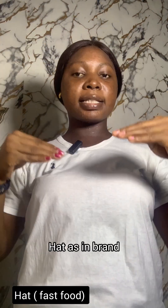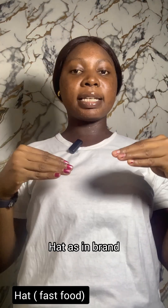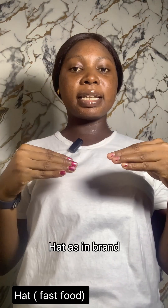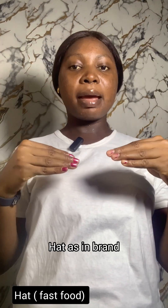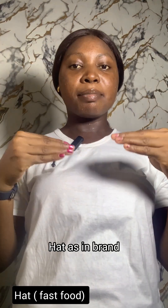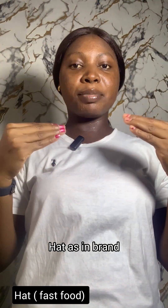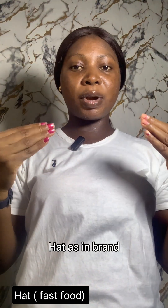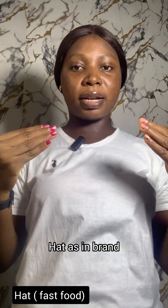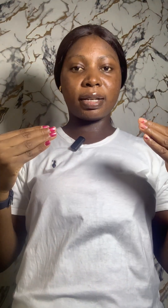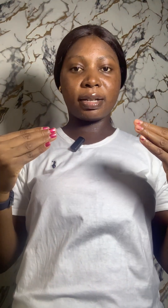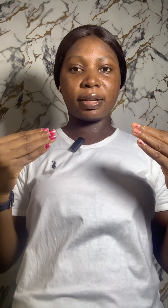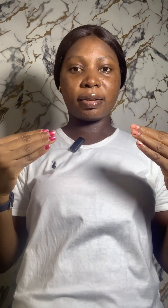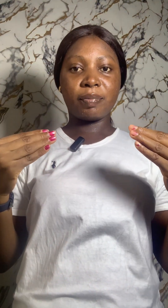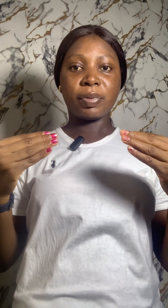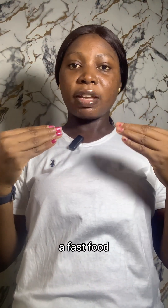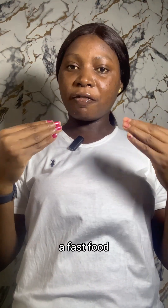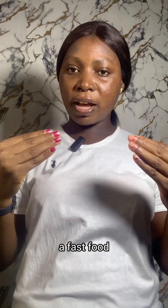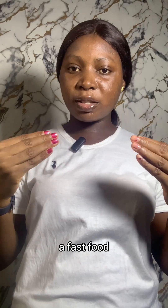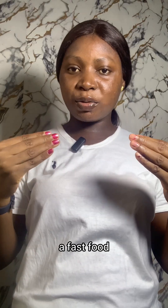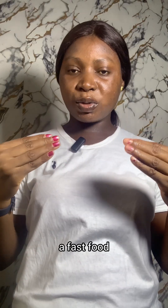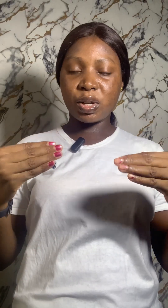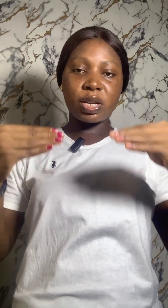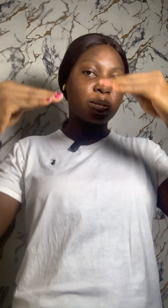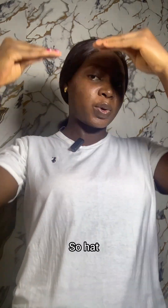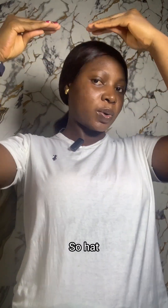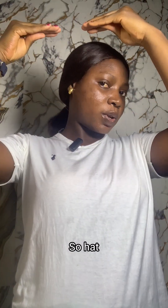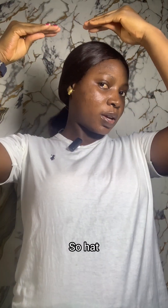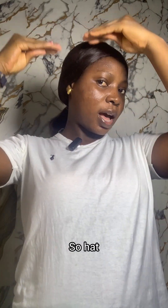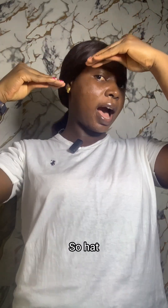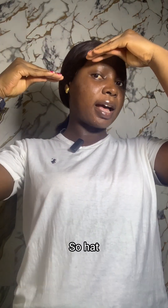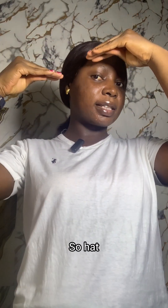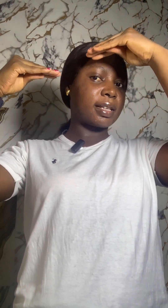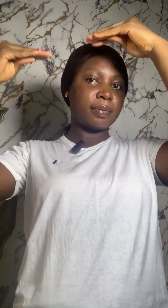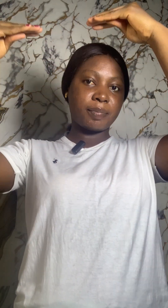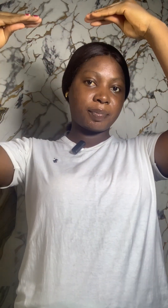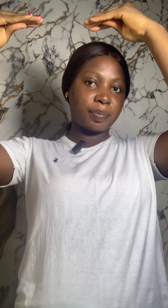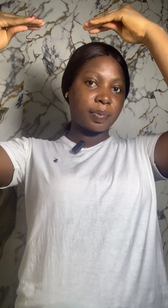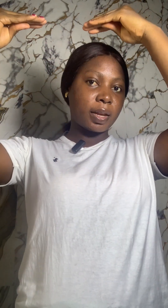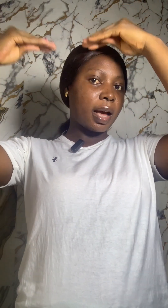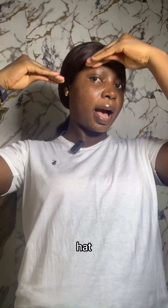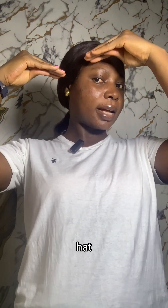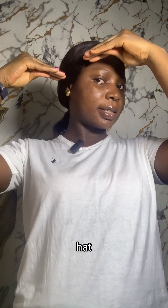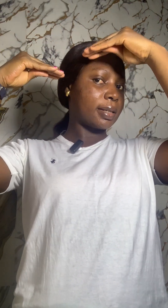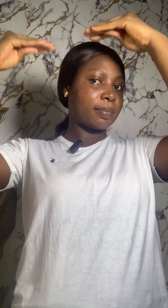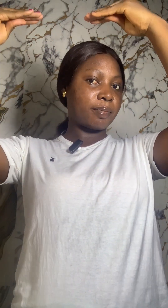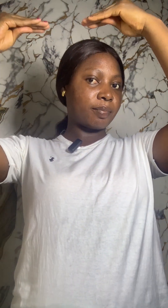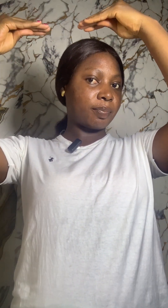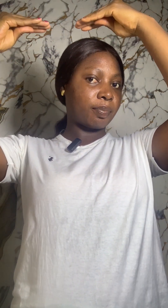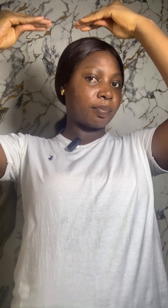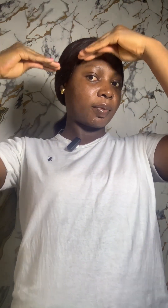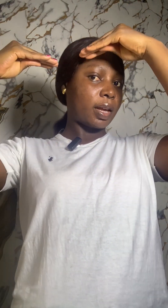in brand, a fast food. So hat, hat,